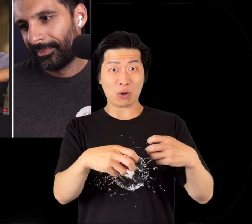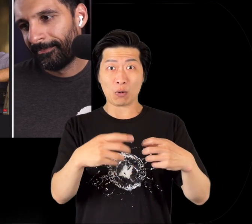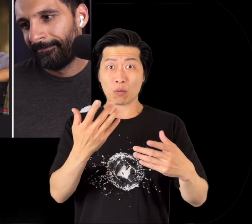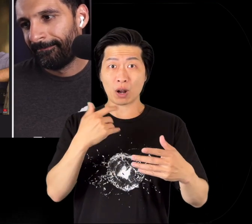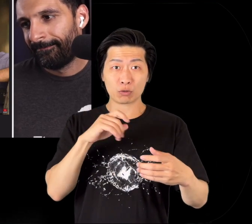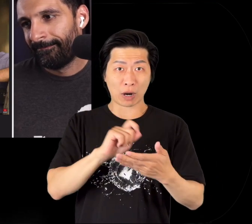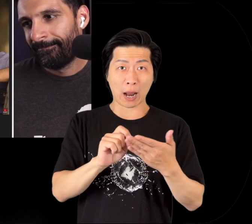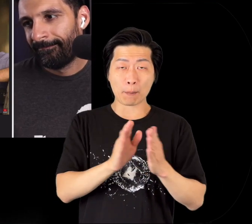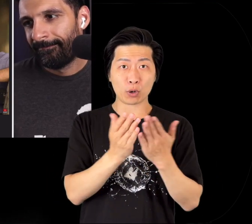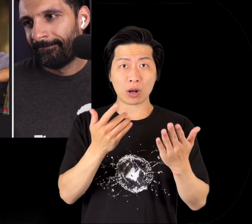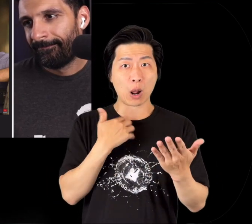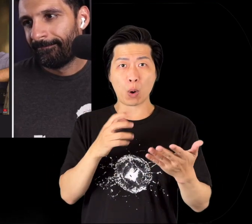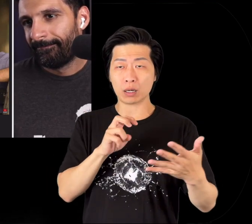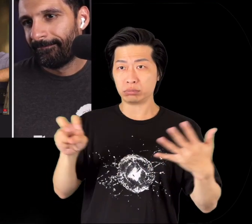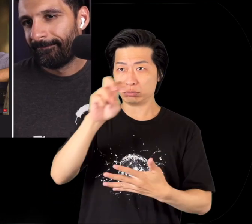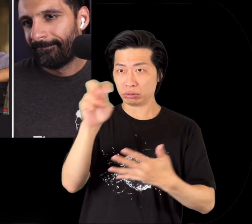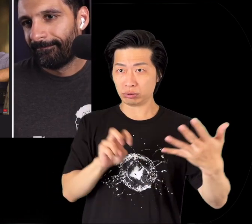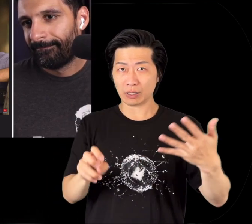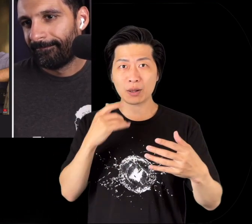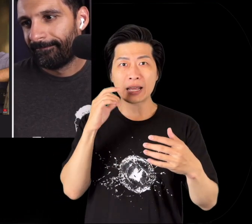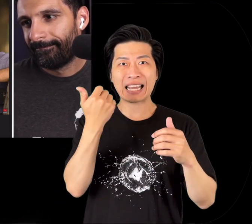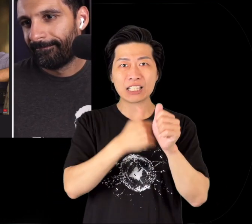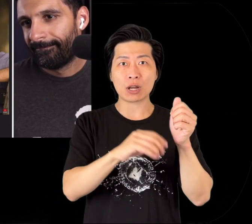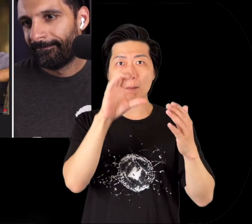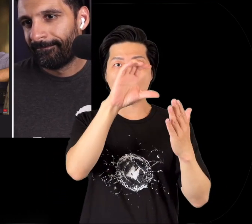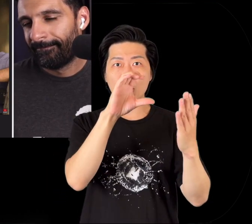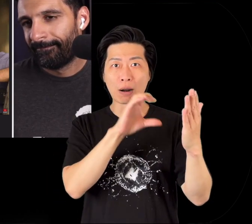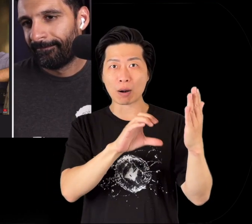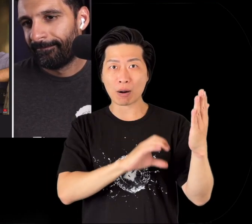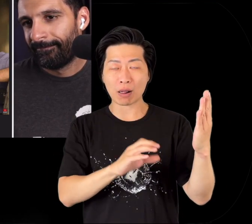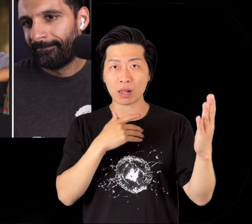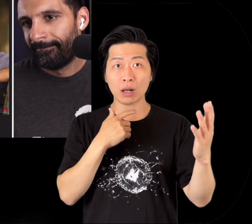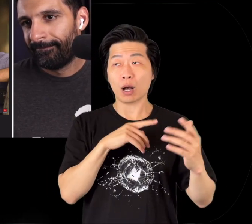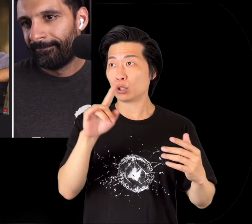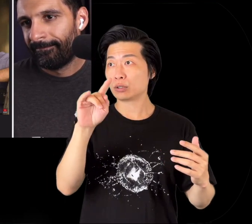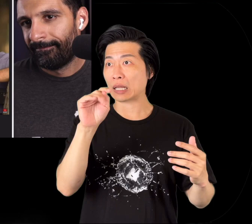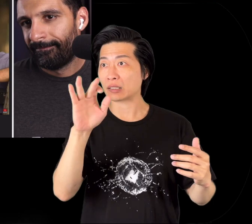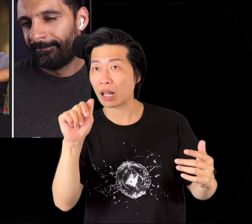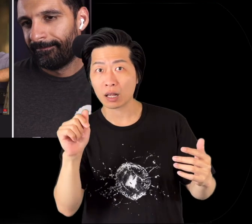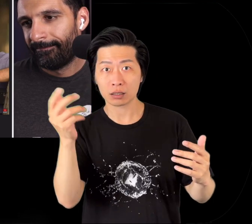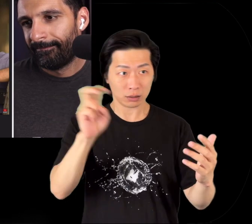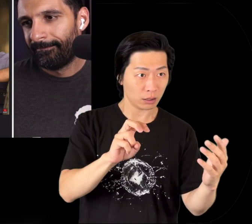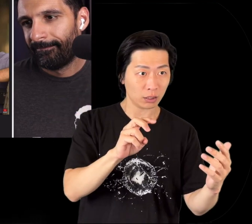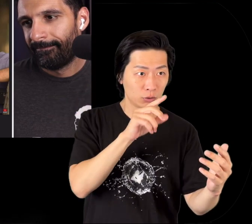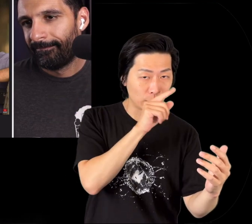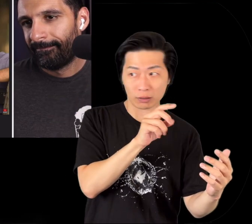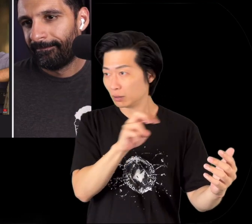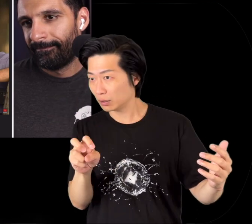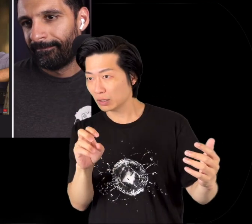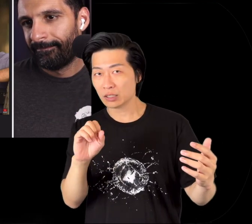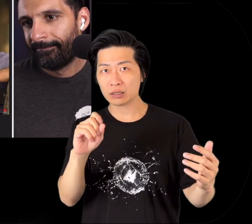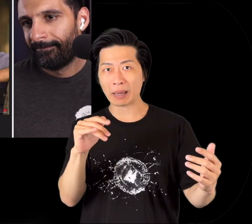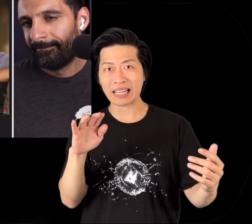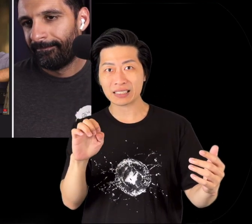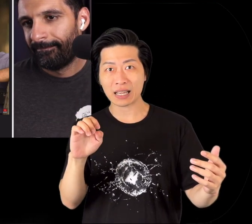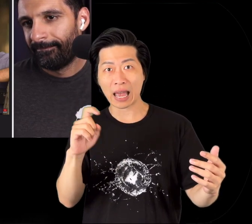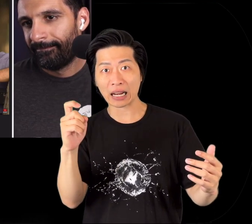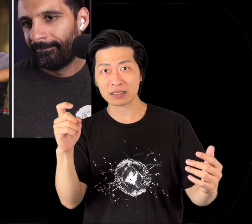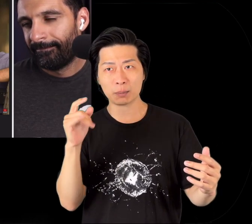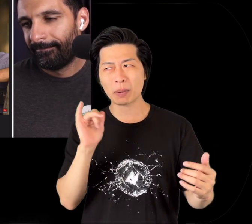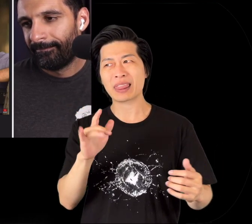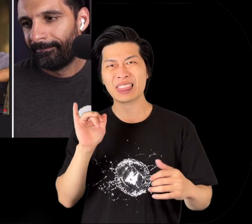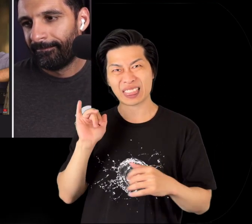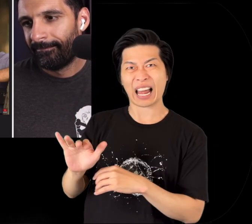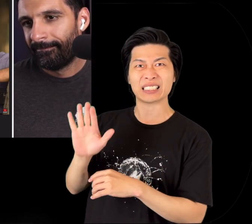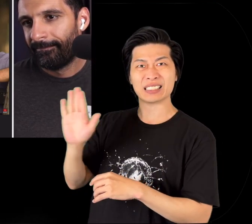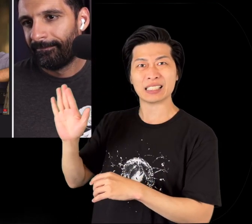hop around and say, okay, we're going to switch from paragraph to paragraph, from Tesla to Twitter to SpaceX. But that's what his